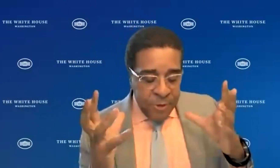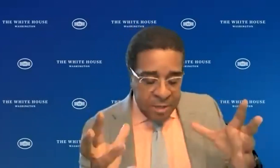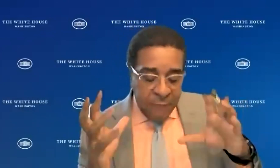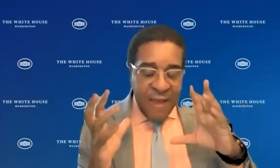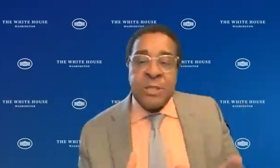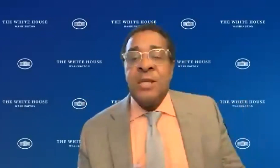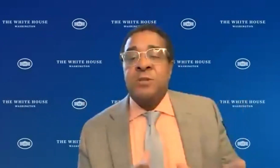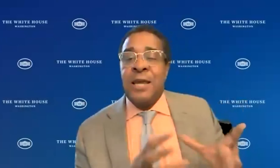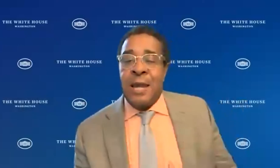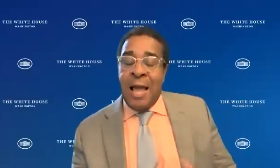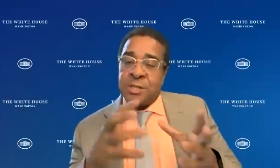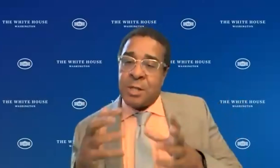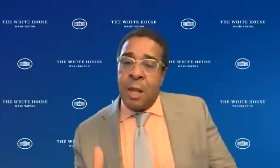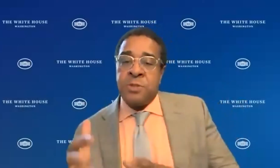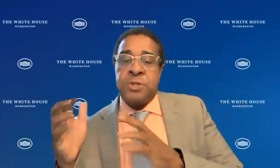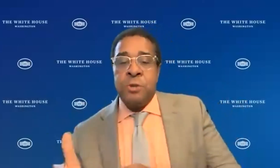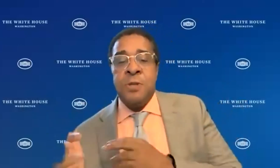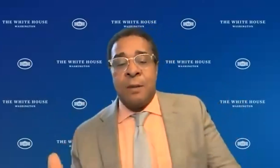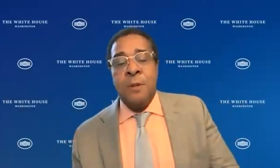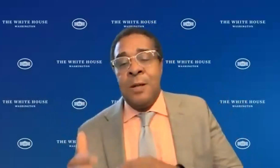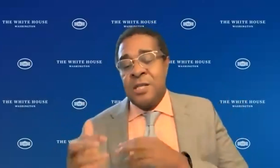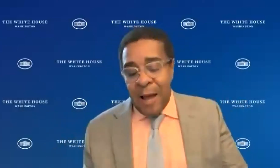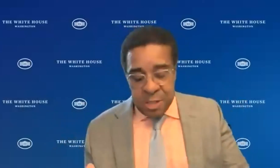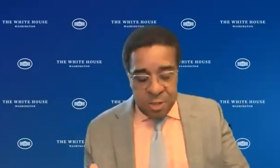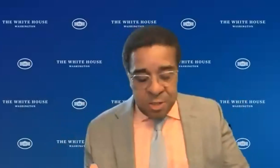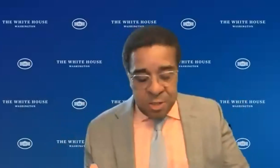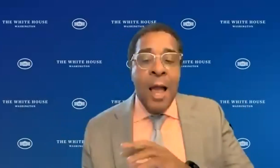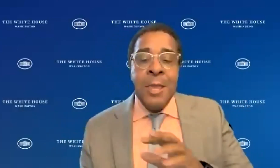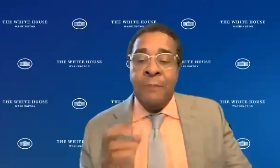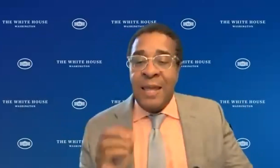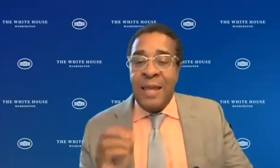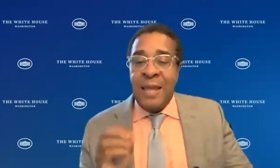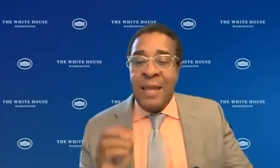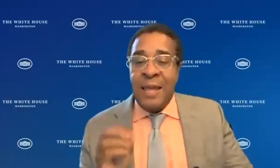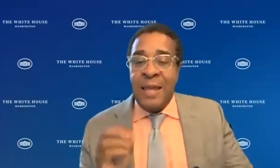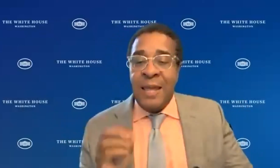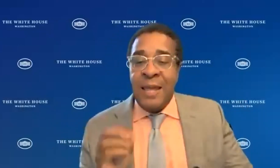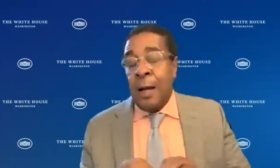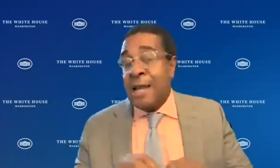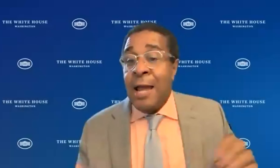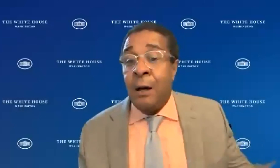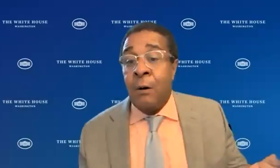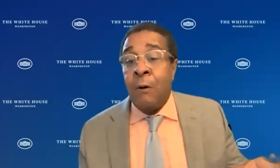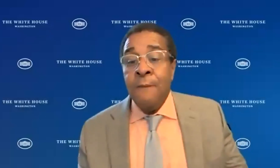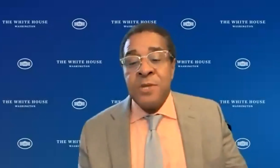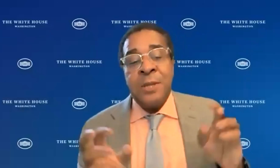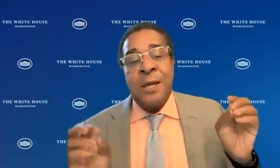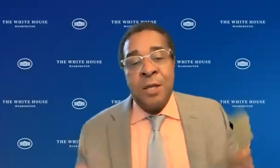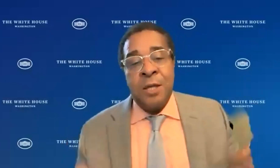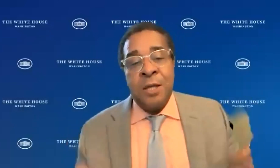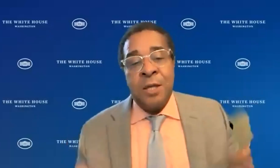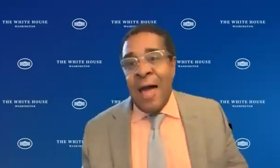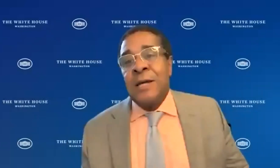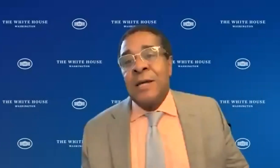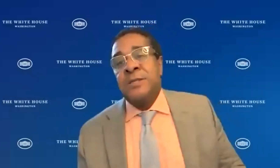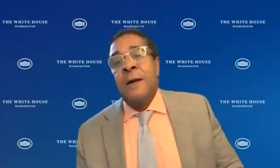ensure that their vaccines were getting as close to the community as possible, and that we began to untangle some of the